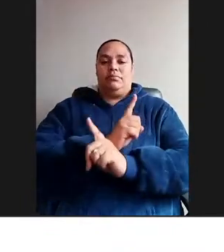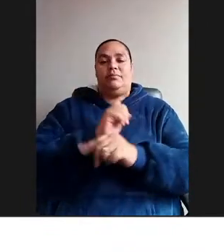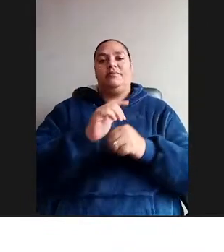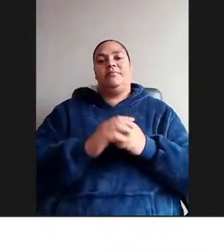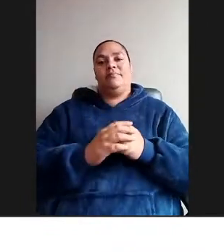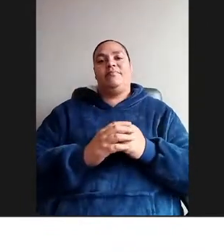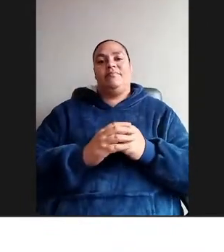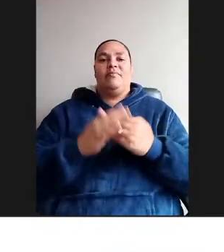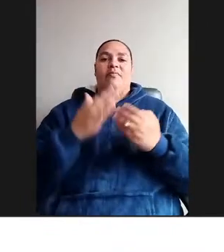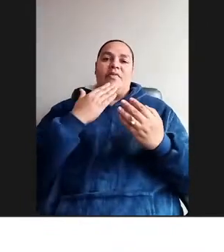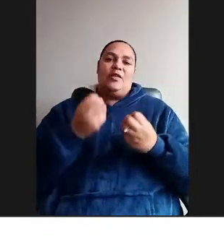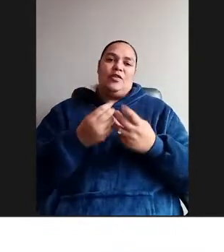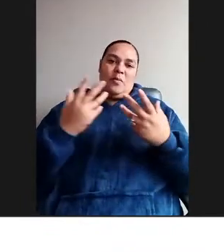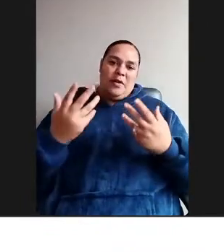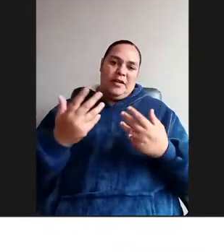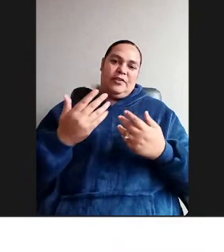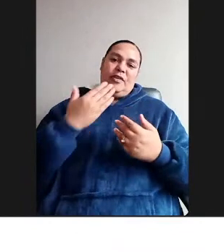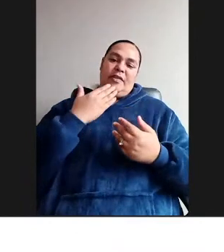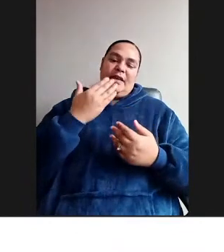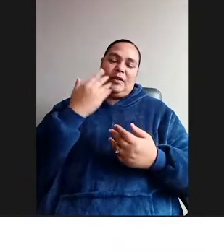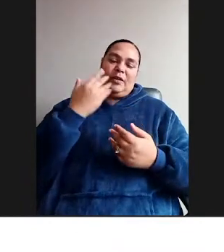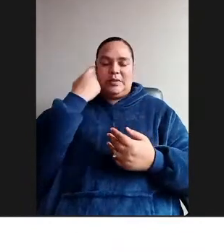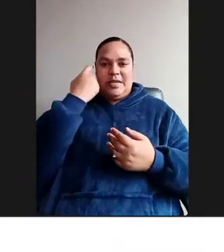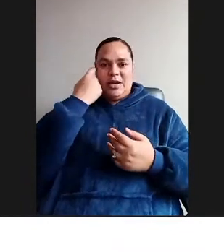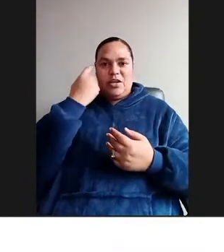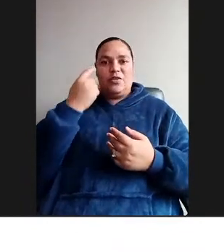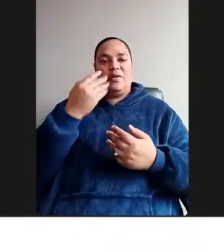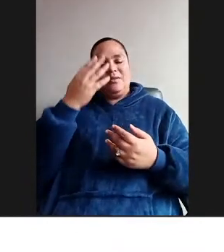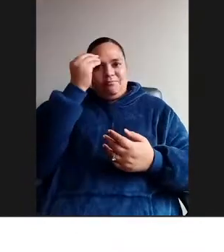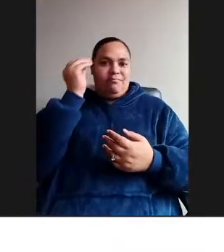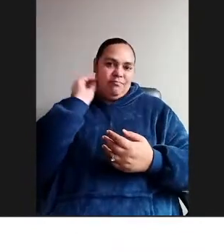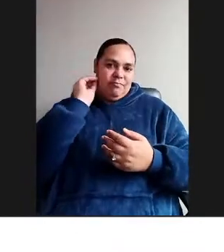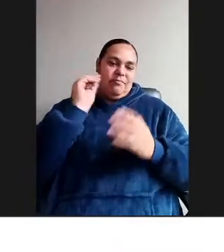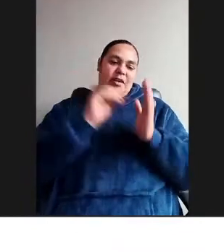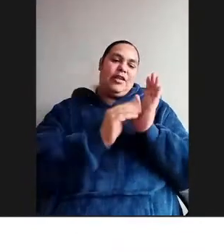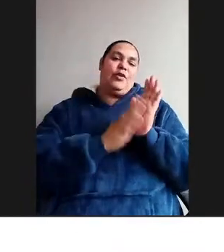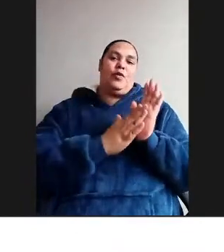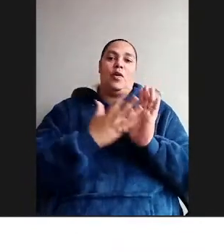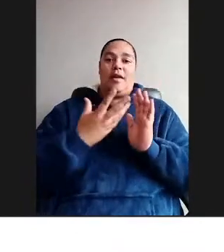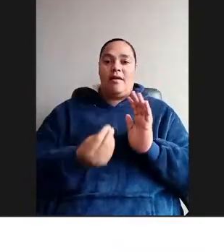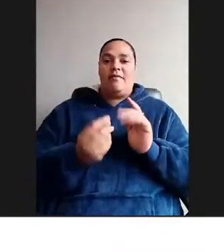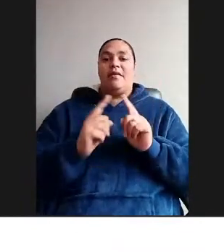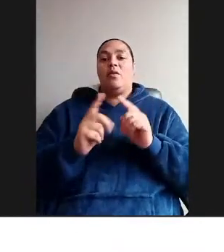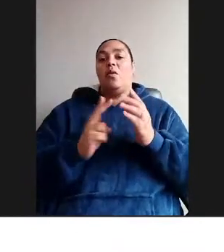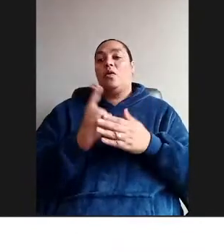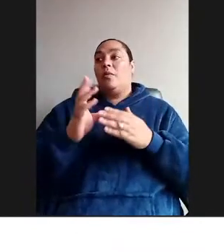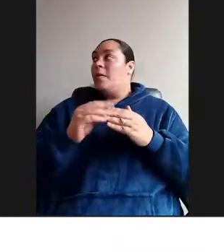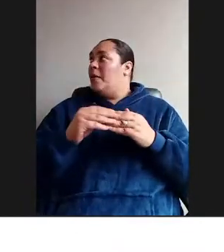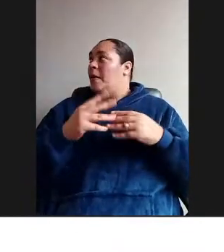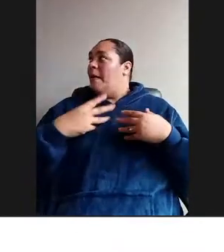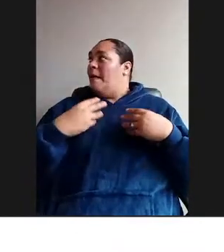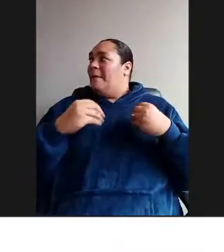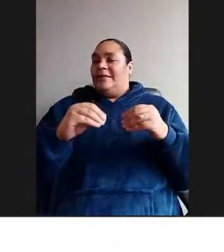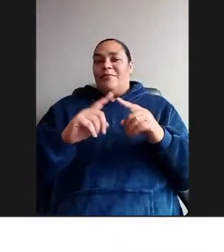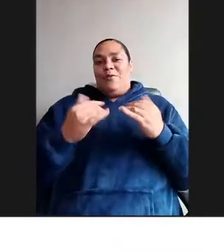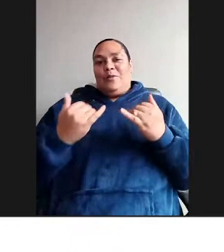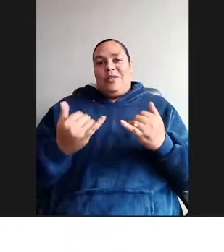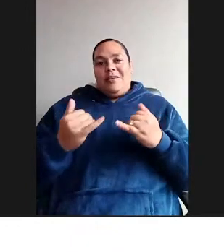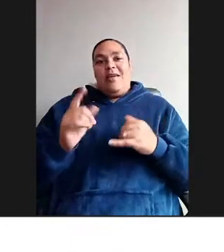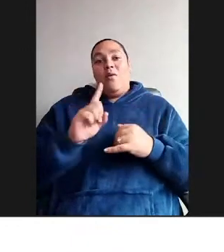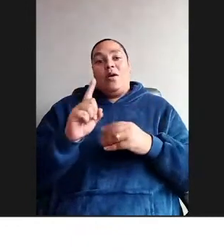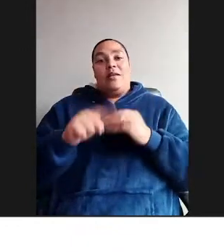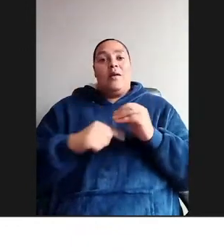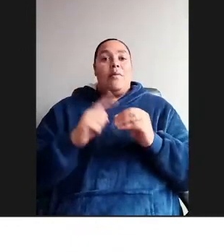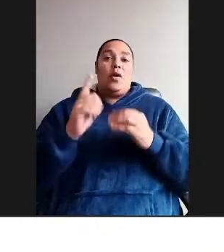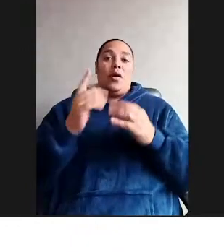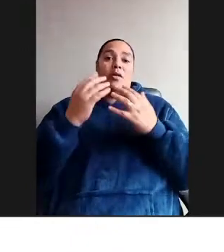very much, Mr. Secretary. It's duly noted and recorded. Honourable members, our business for today with regards to the